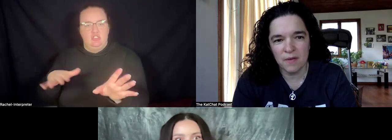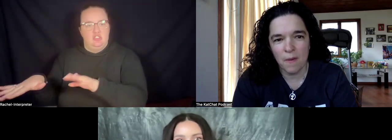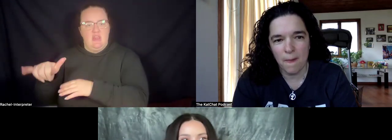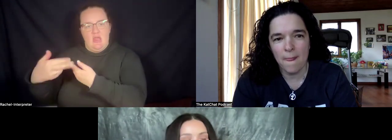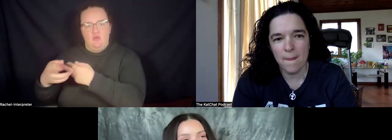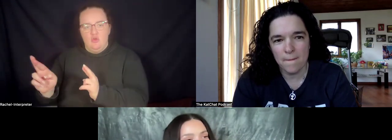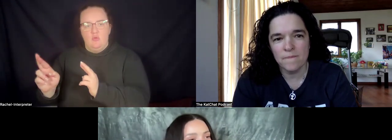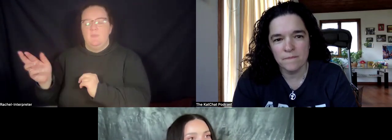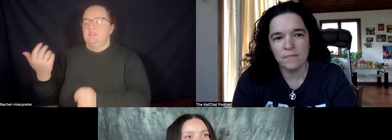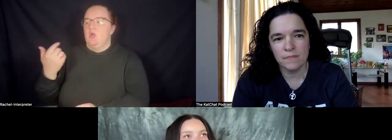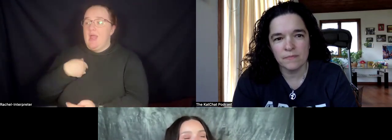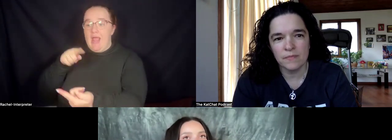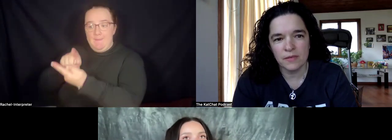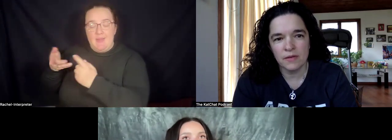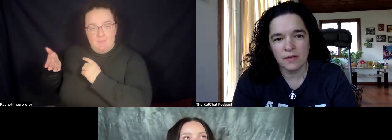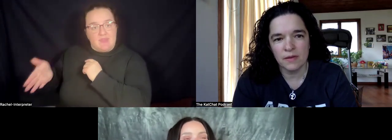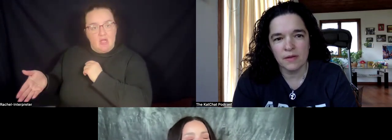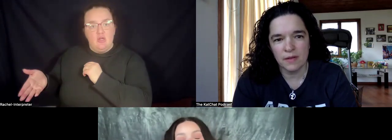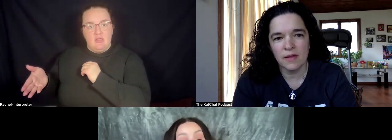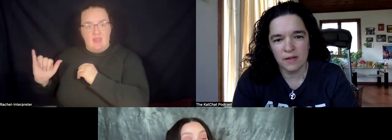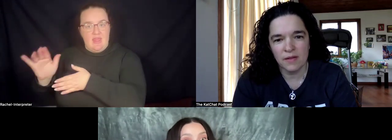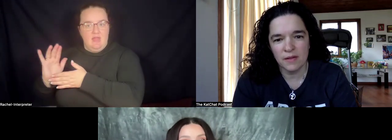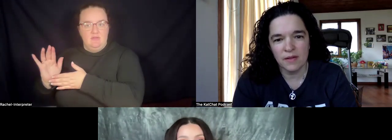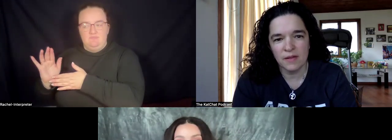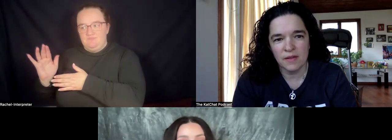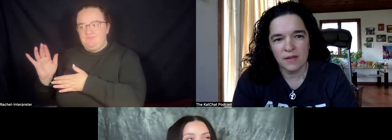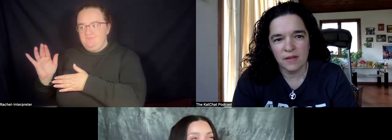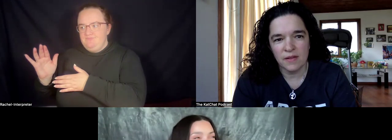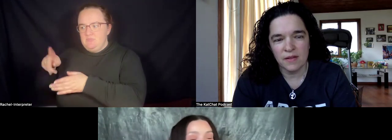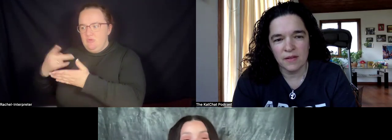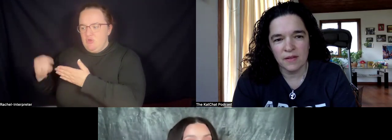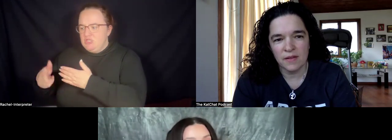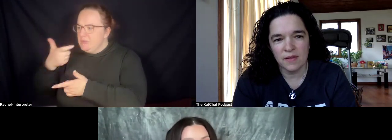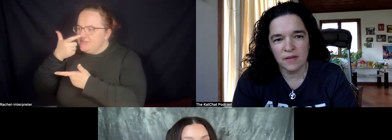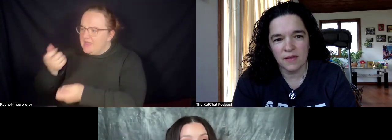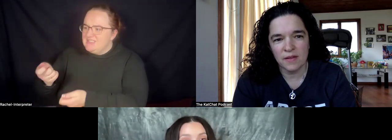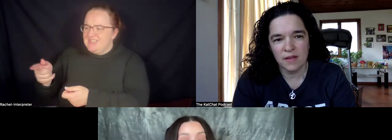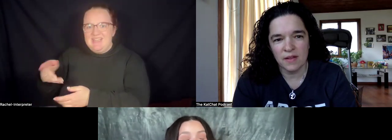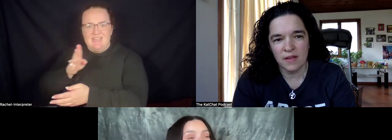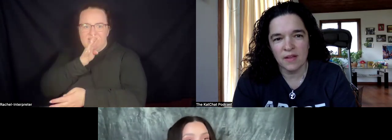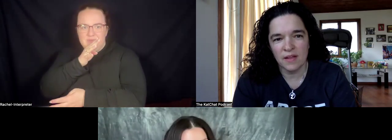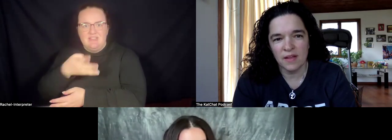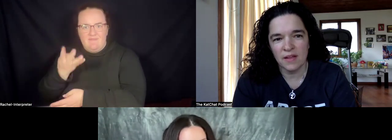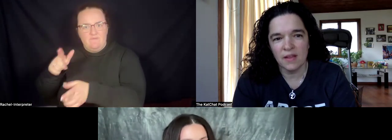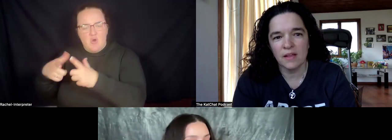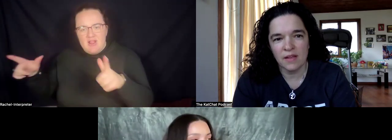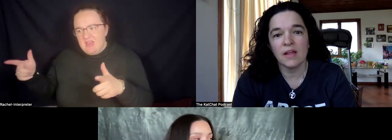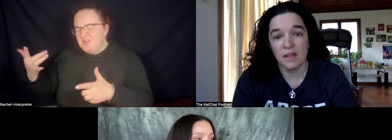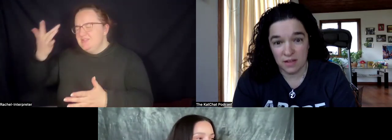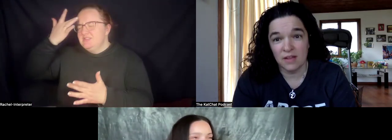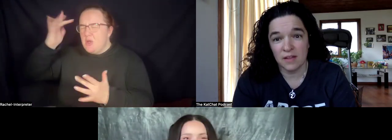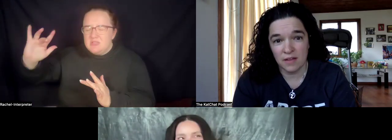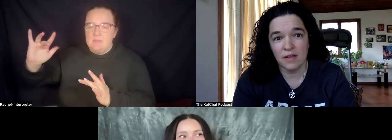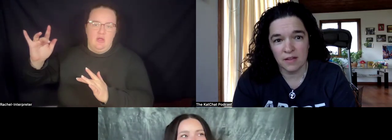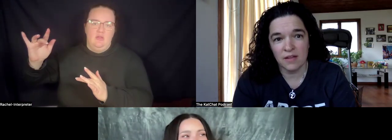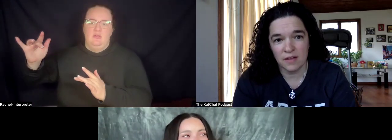so I met him there. And I thought he was fascinating. Like he speaks about four languages. He's incredibly intelligent.